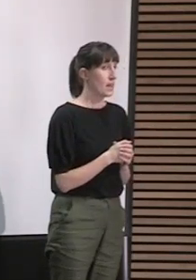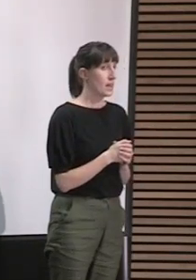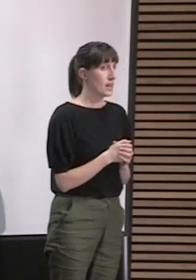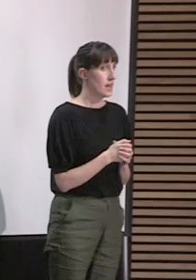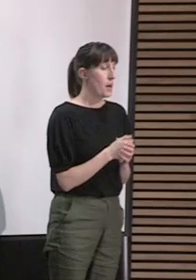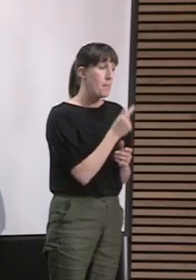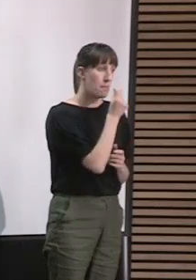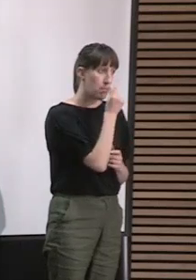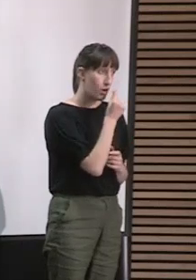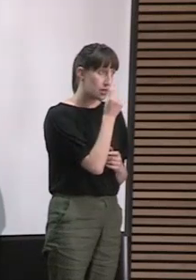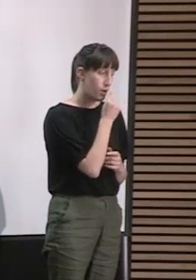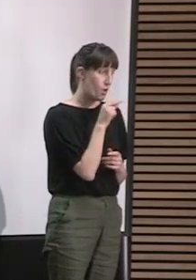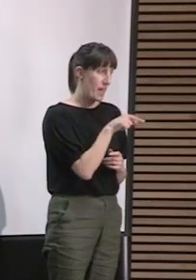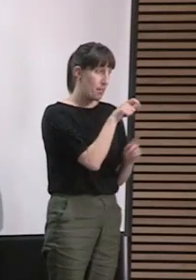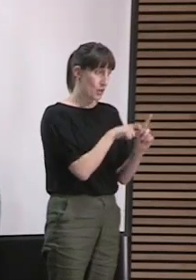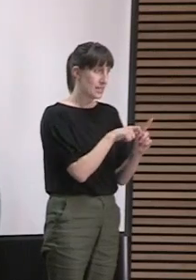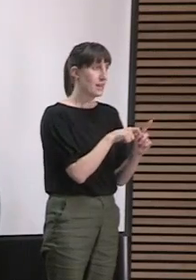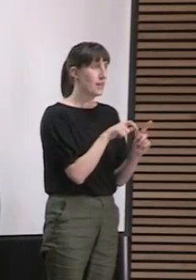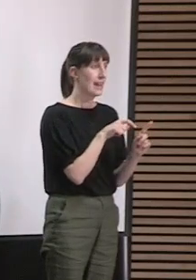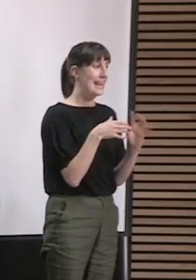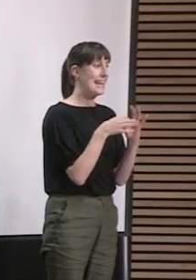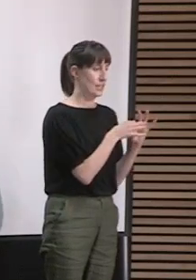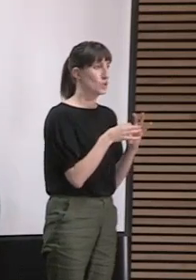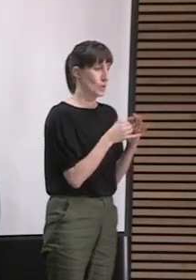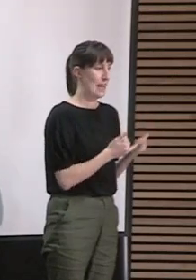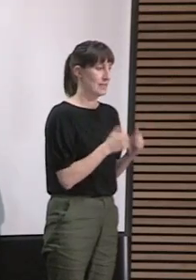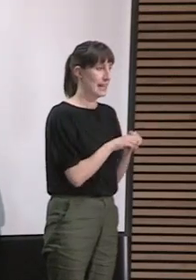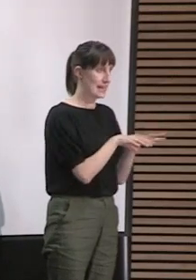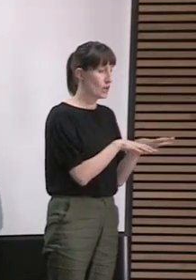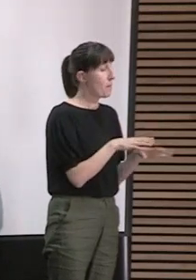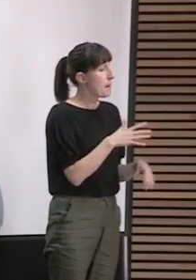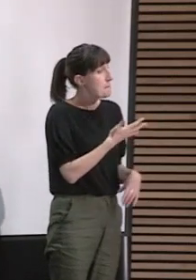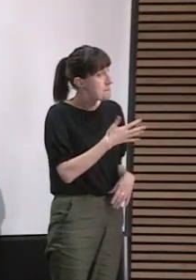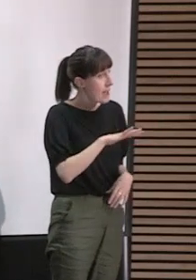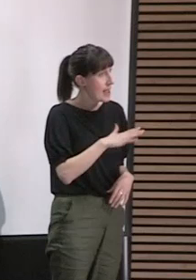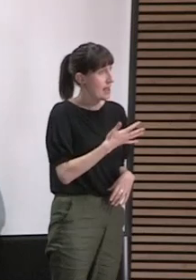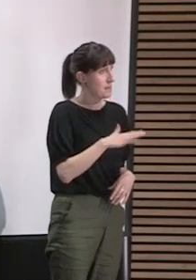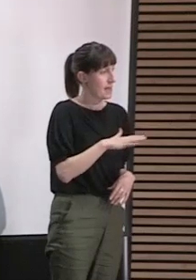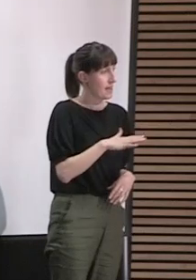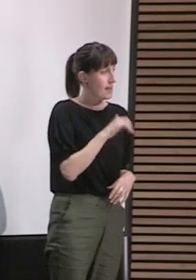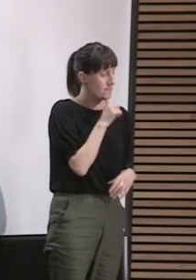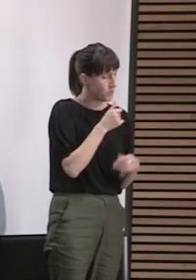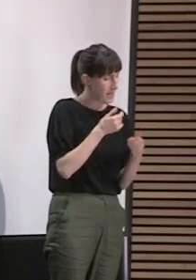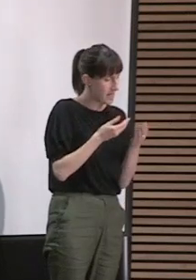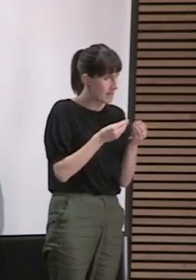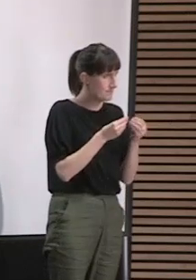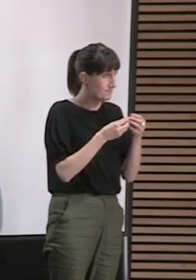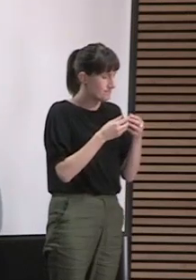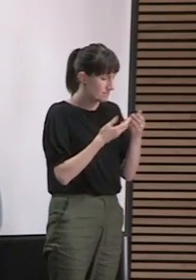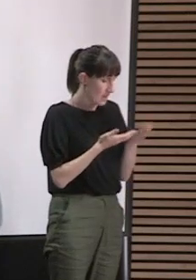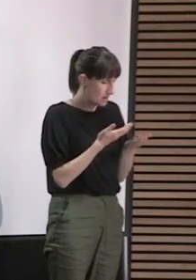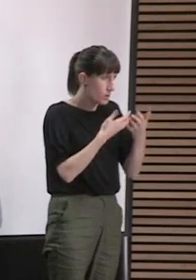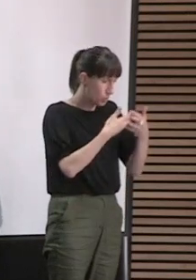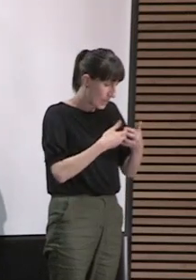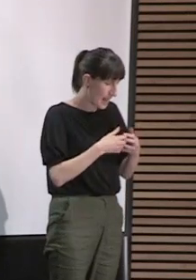it's possibly linked to the current outbreak, but it also may relate, if we look at some of the test results and the values of the early test